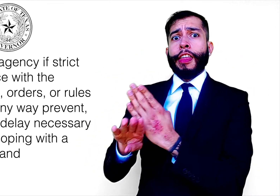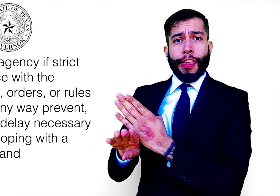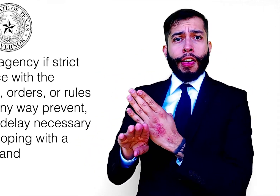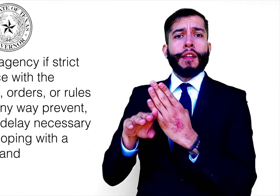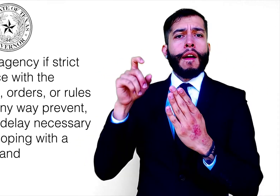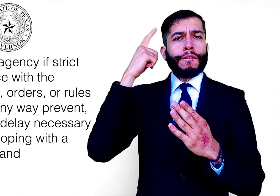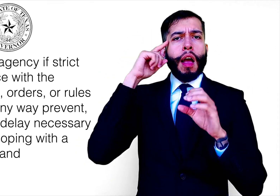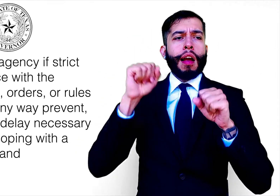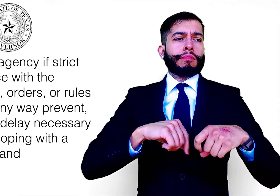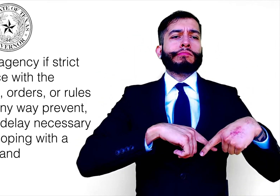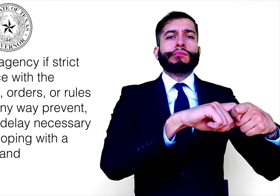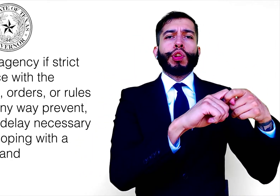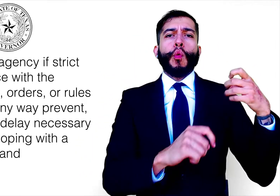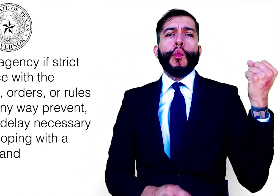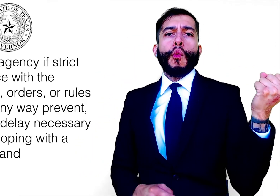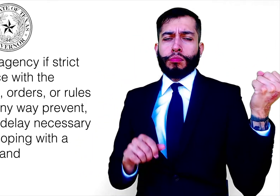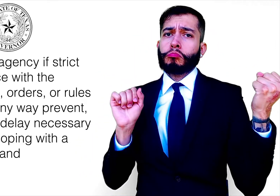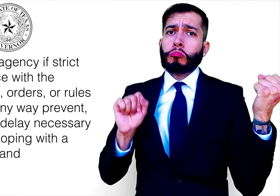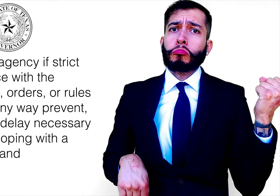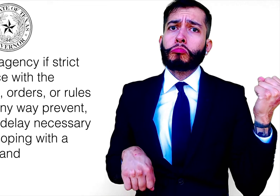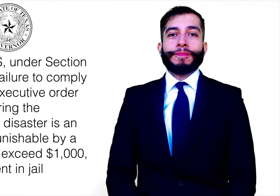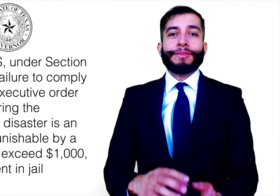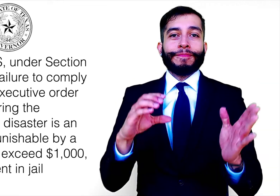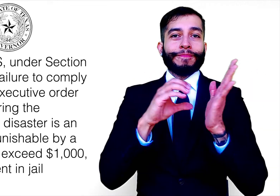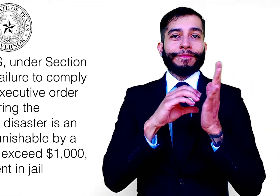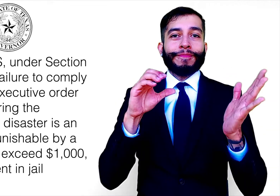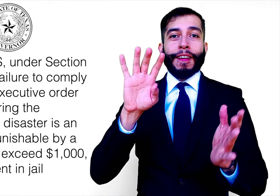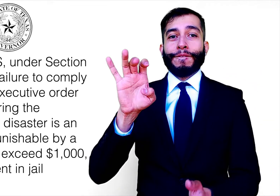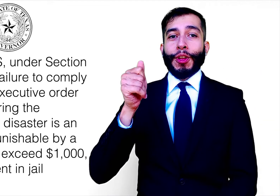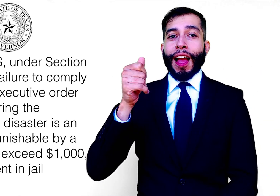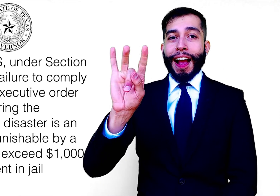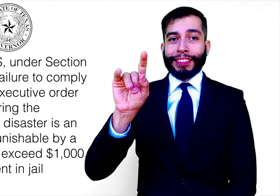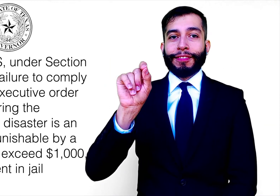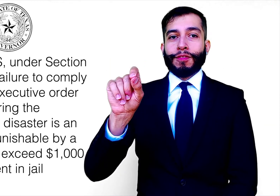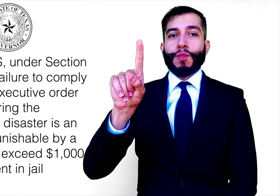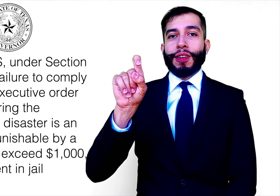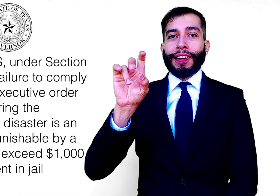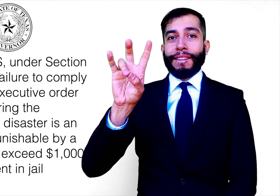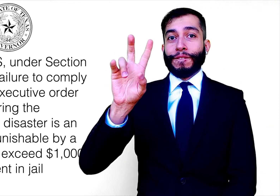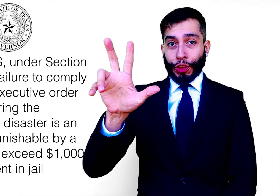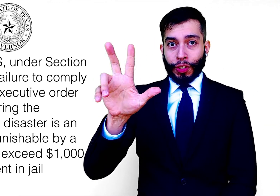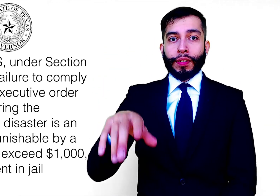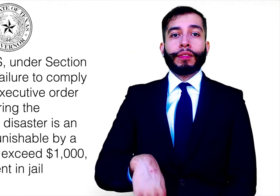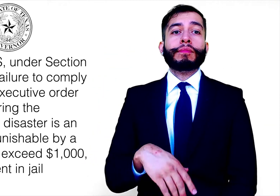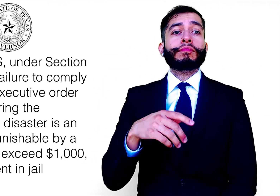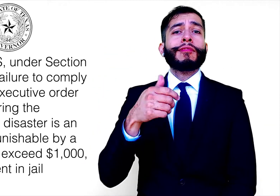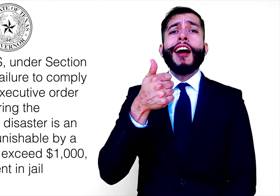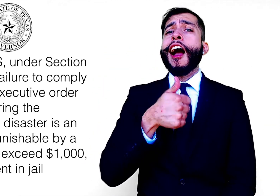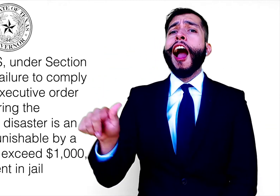any way prevent, hinder, or delay necessary action in coping with the disaster. And whereas under Section